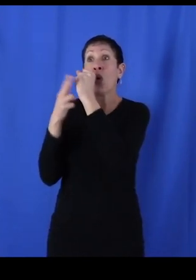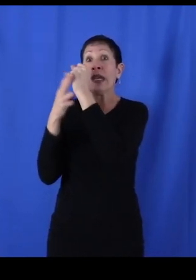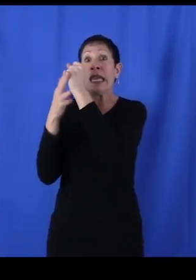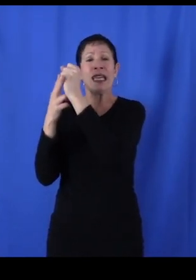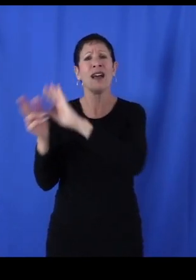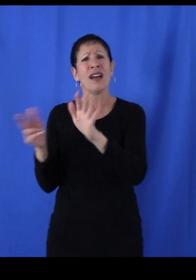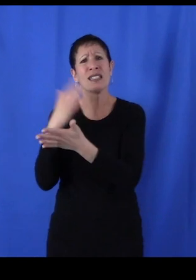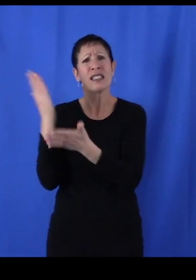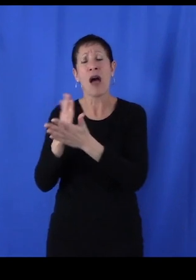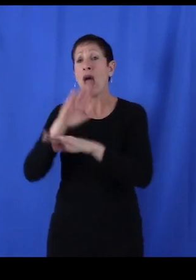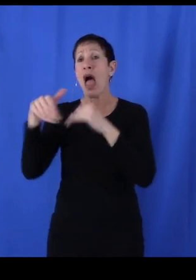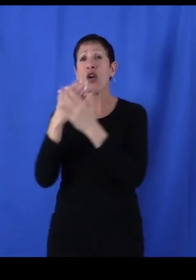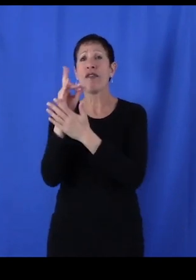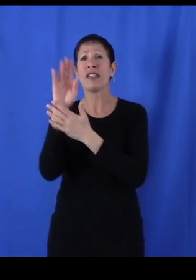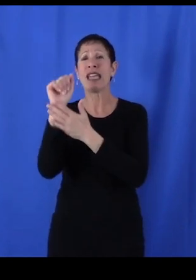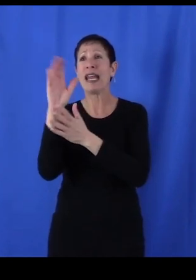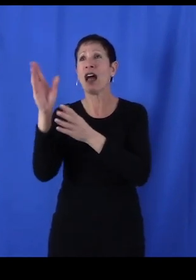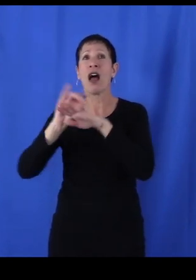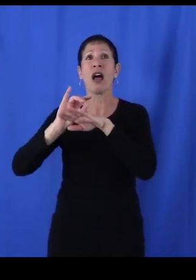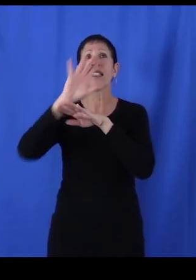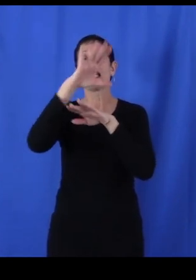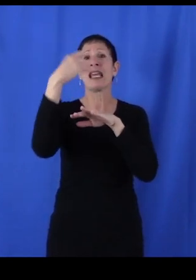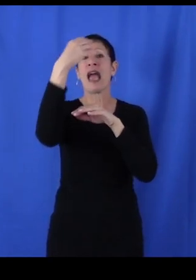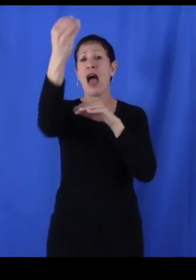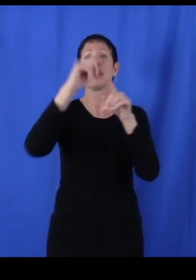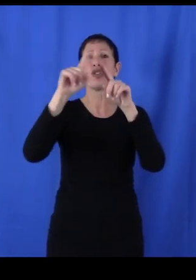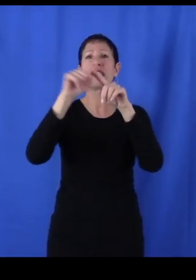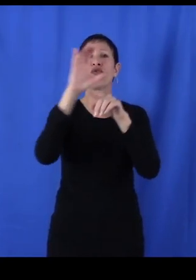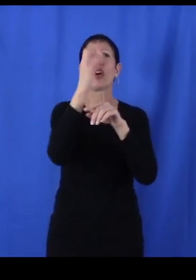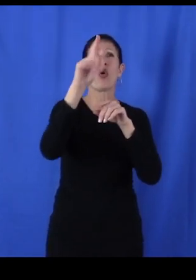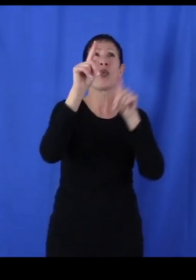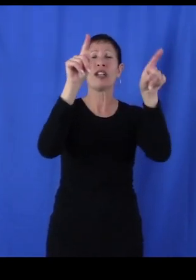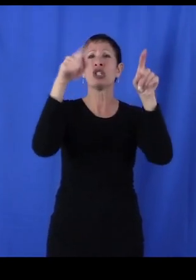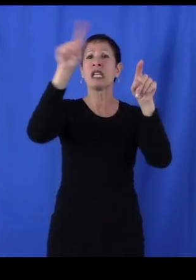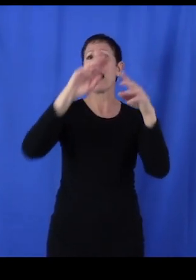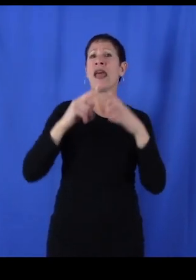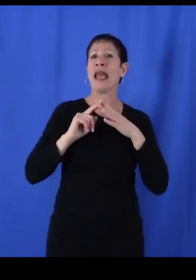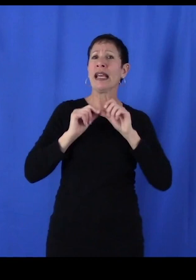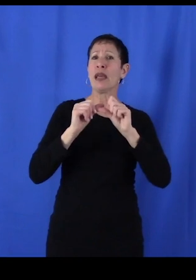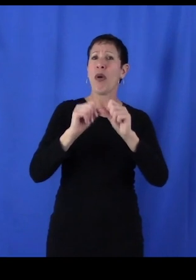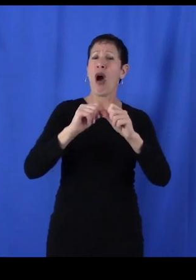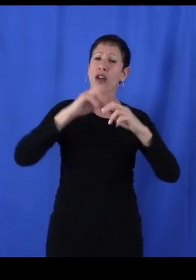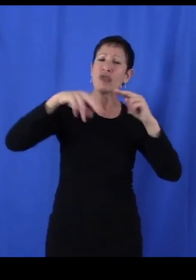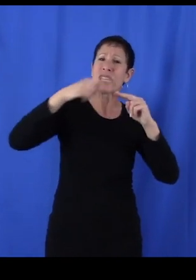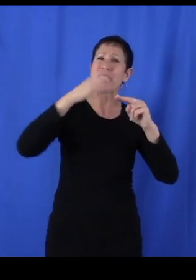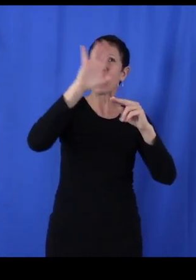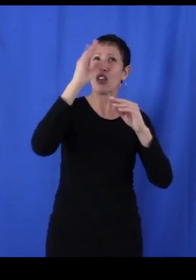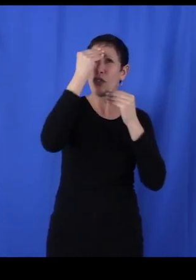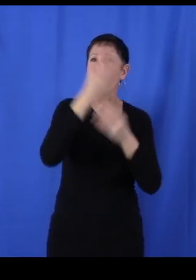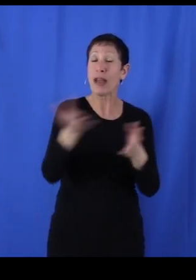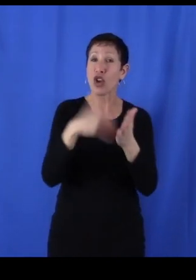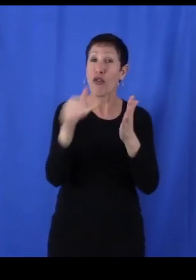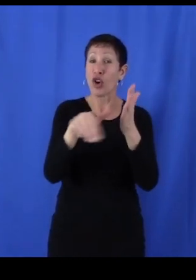keep resuscitating your information over and over again. Right? And if you print and delete it, you're more